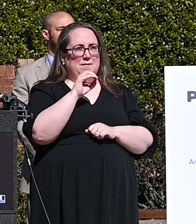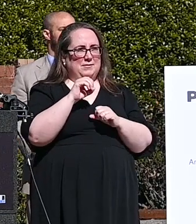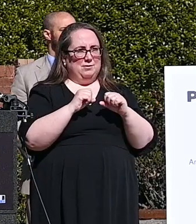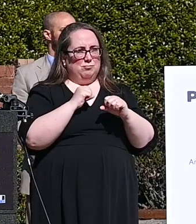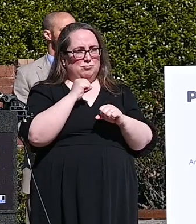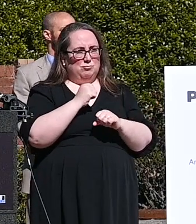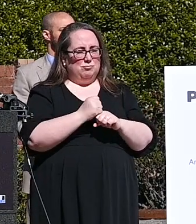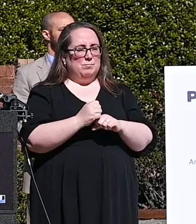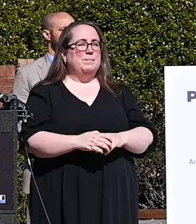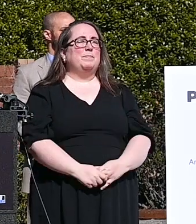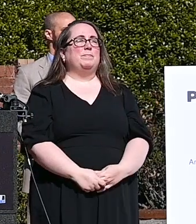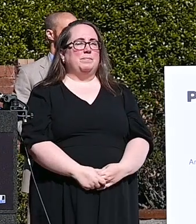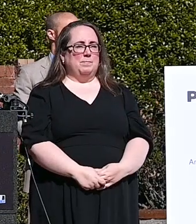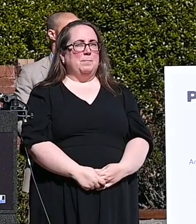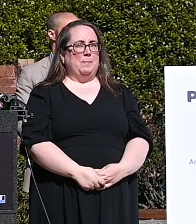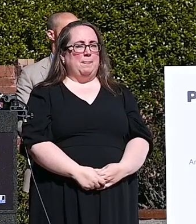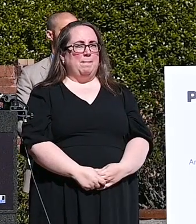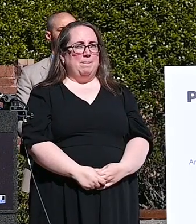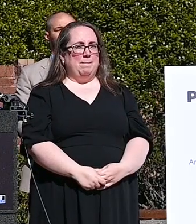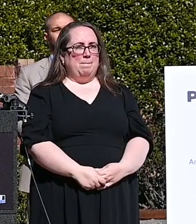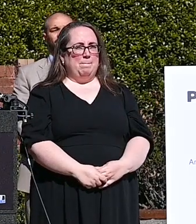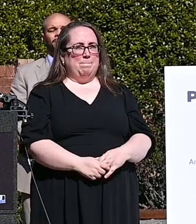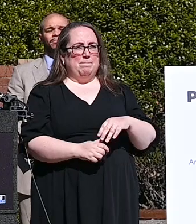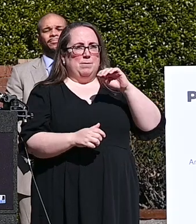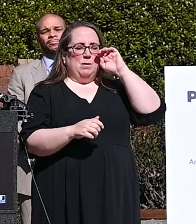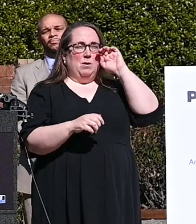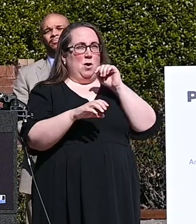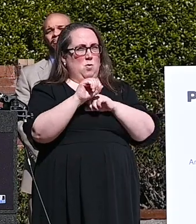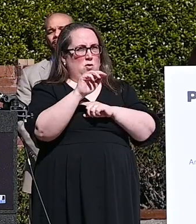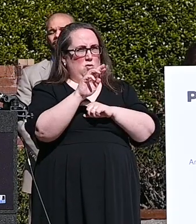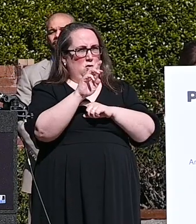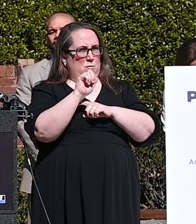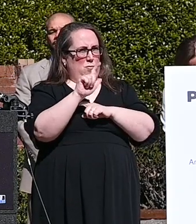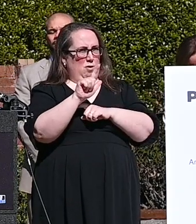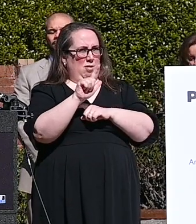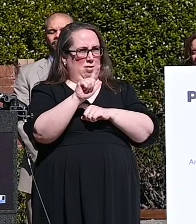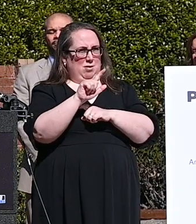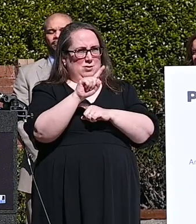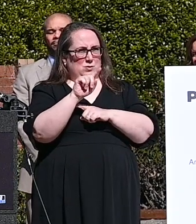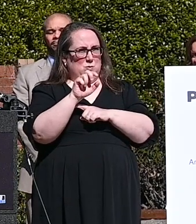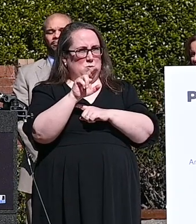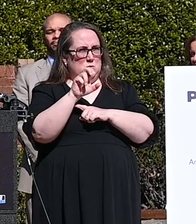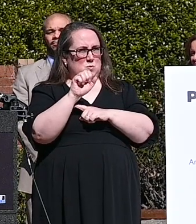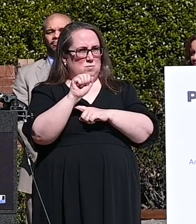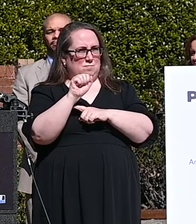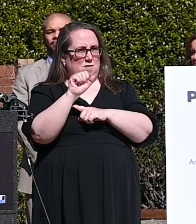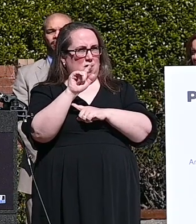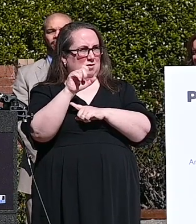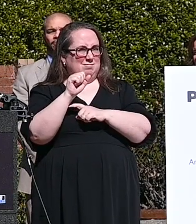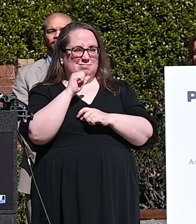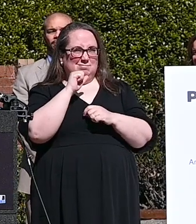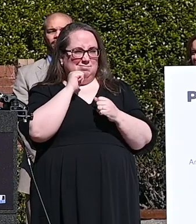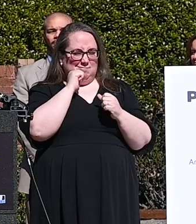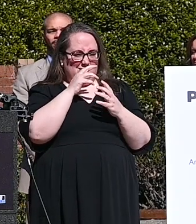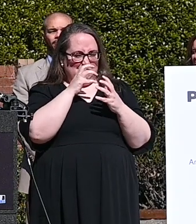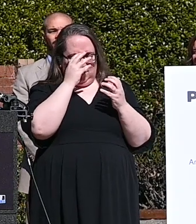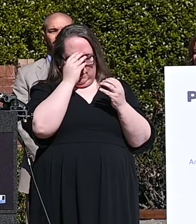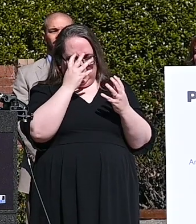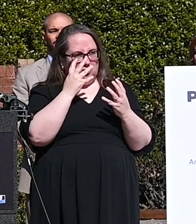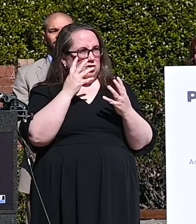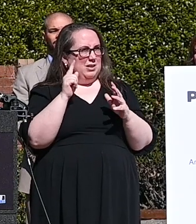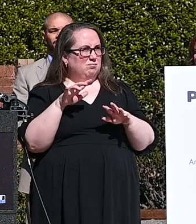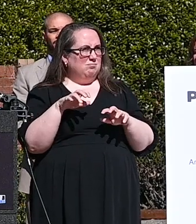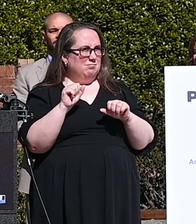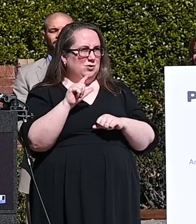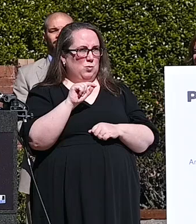years. When Corporal Zufall assumed the responsibility for this case in 2022, there wasn't much to go on. In